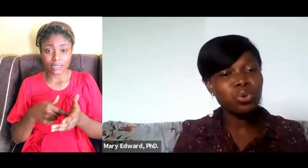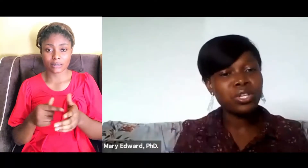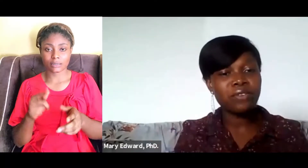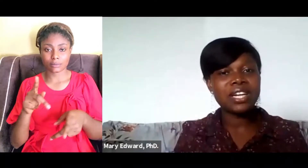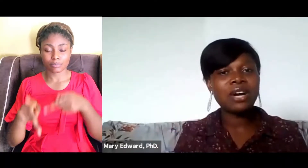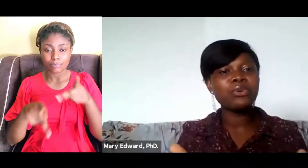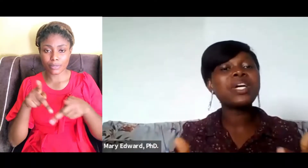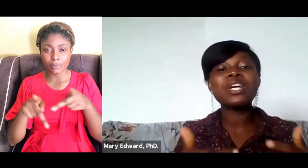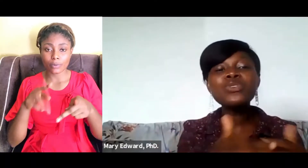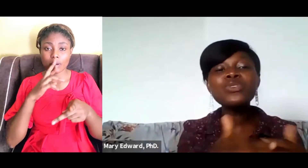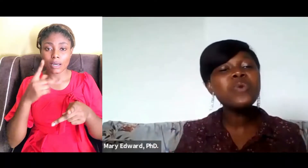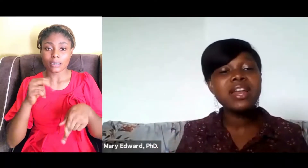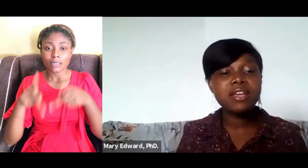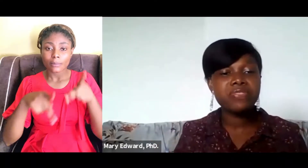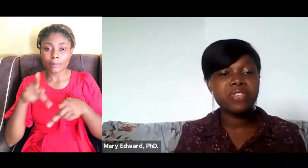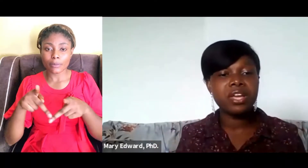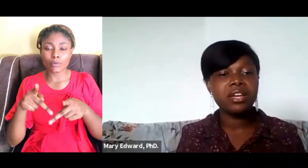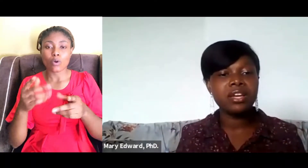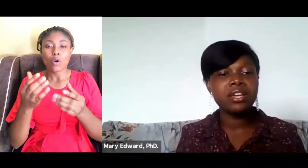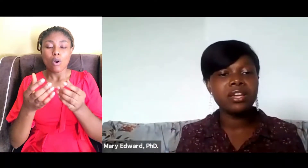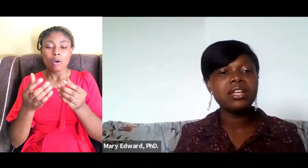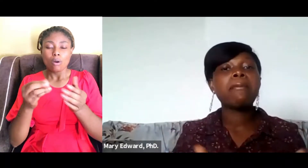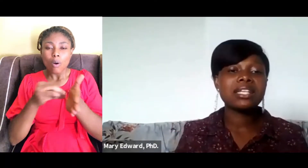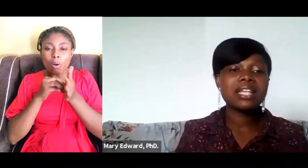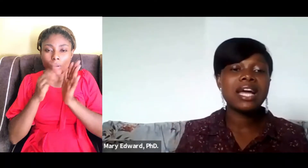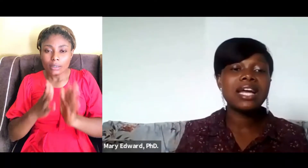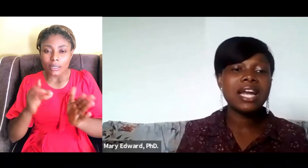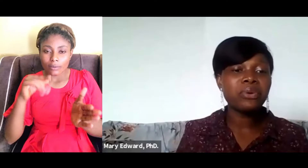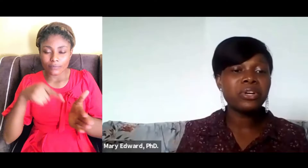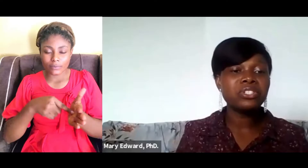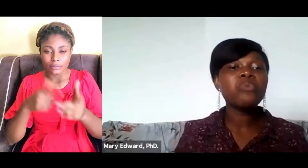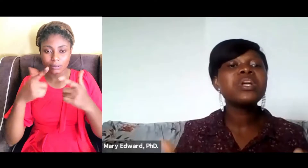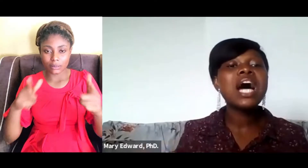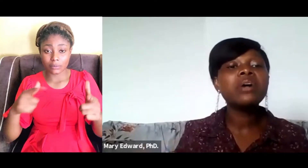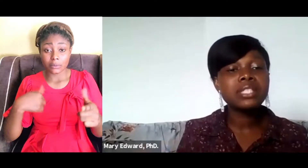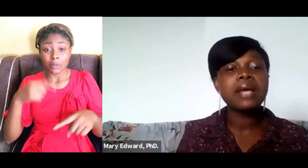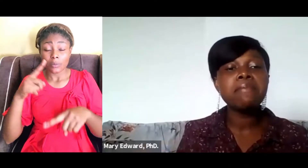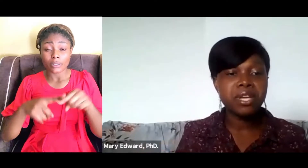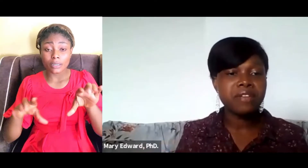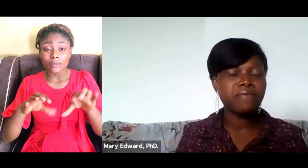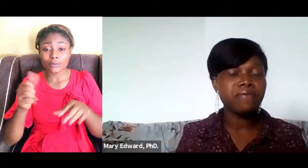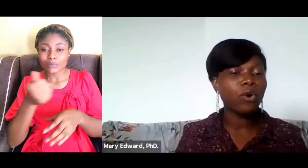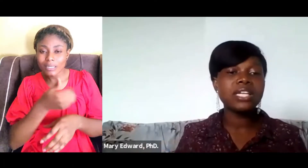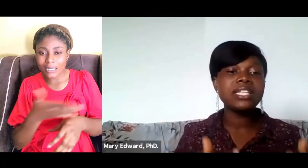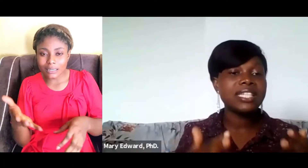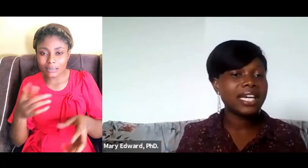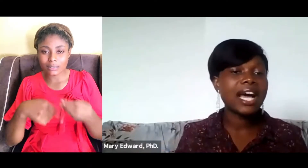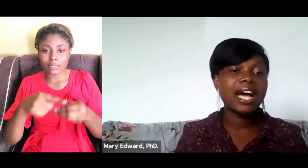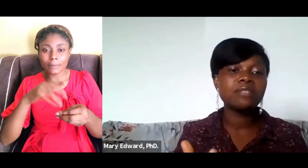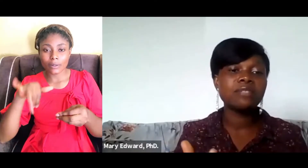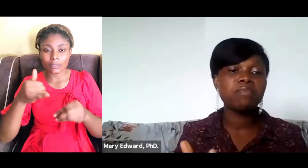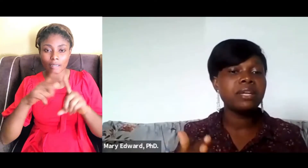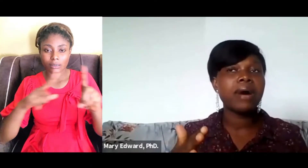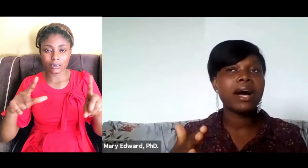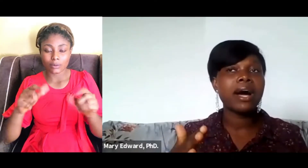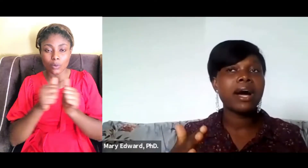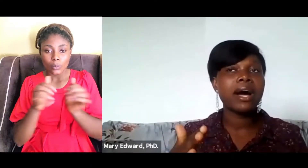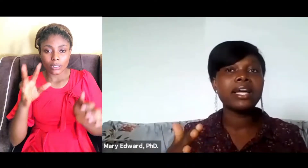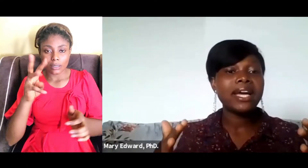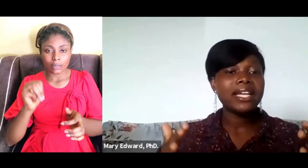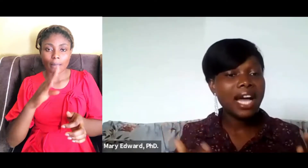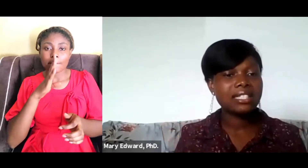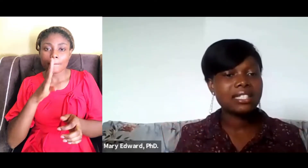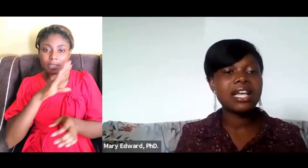are the custodian of the language. So we cannot do anything about their sign language without them being involved. And that has